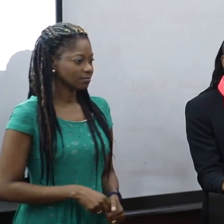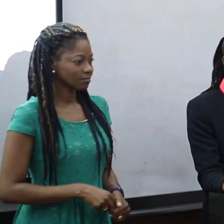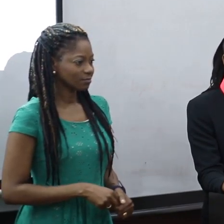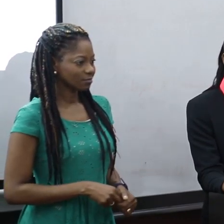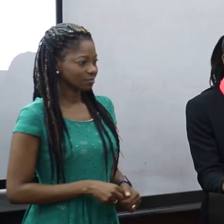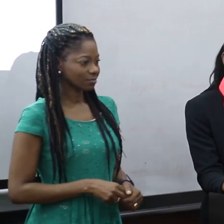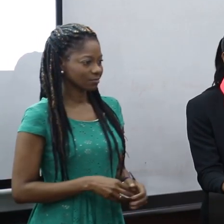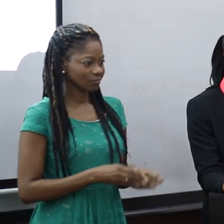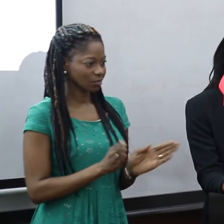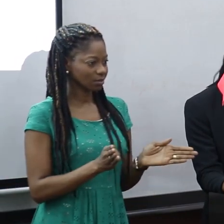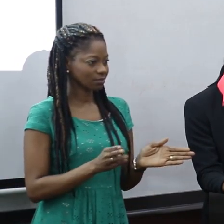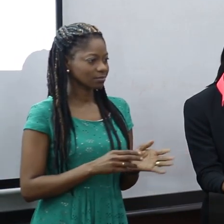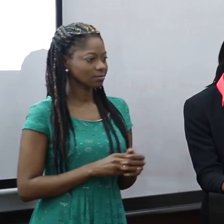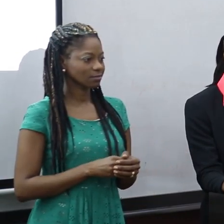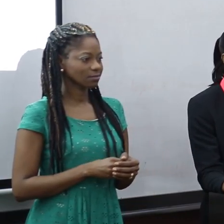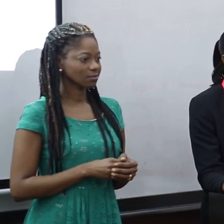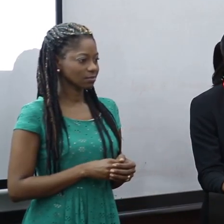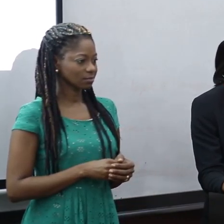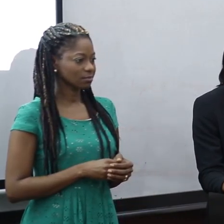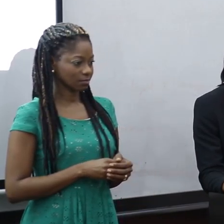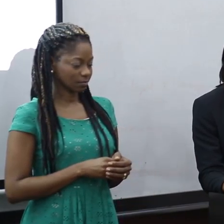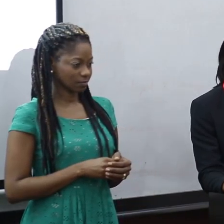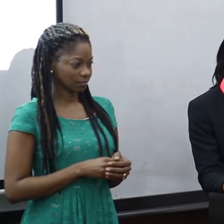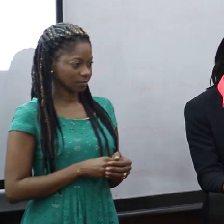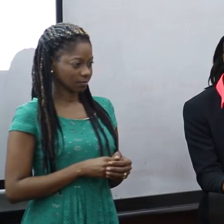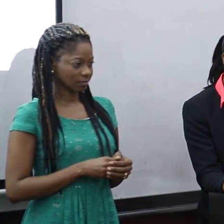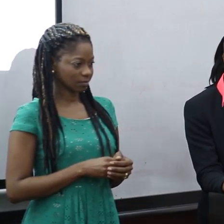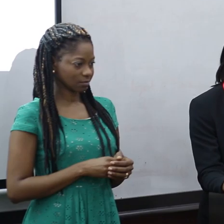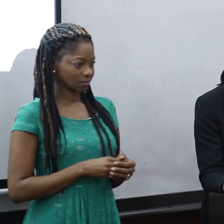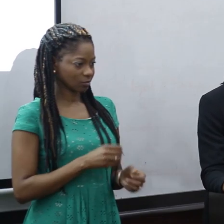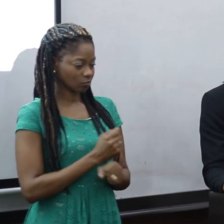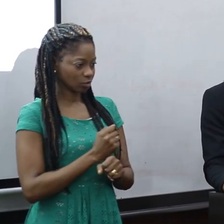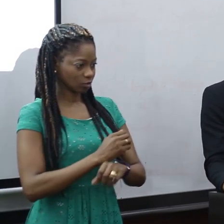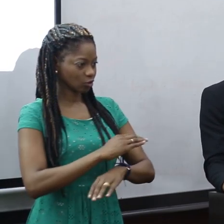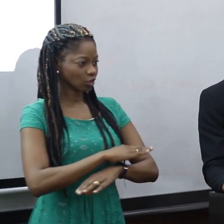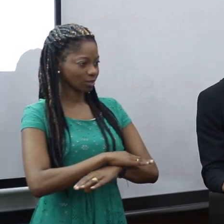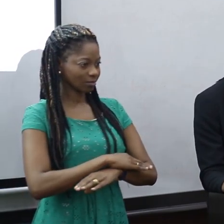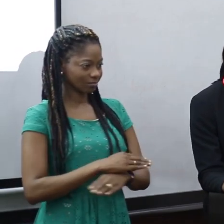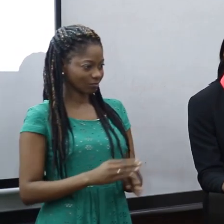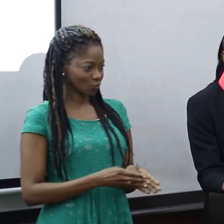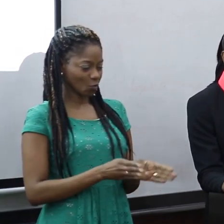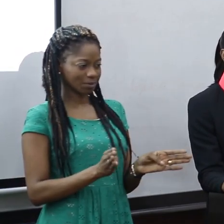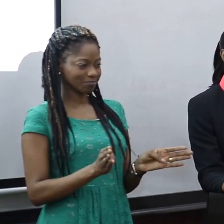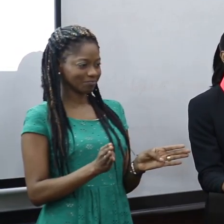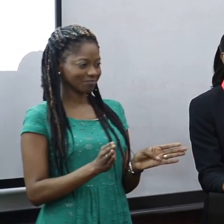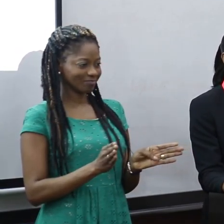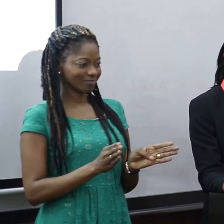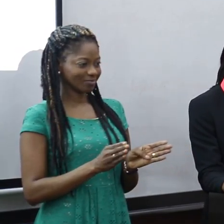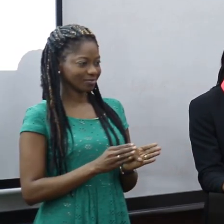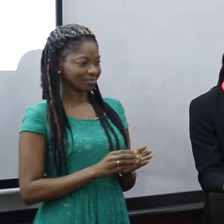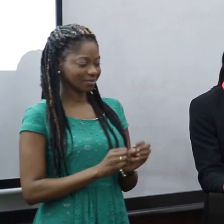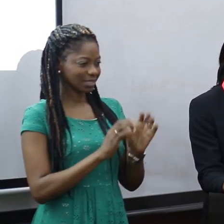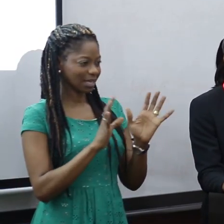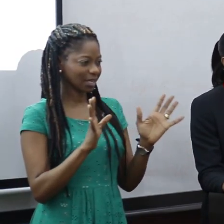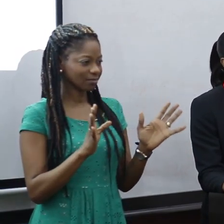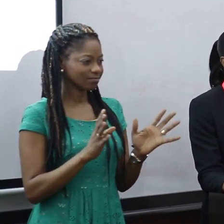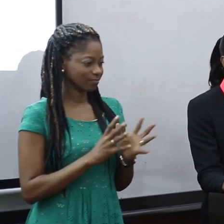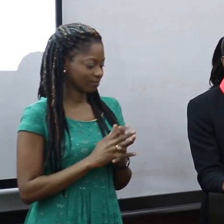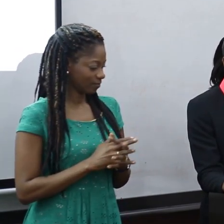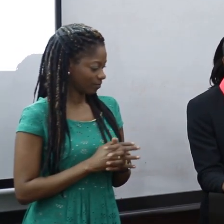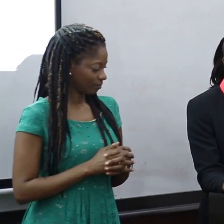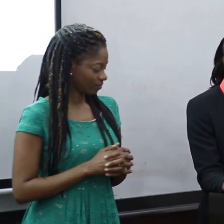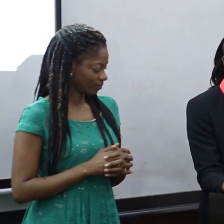Unfortunately, the court didn't attempt to explore issues of legal capacity or autonomy, regrettable, particularly in light of the state's obligations under